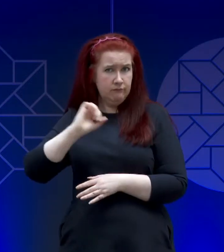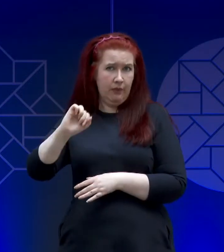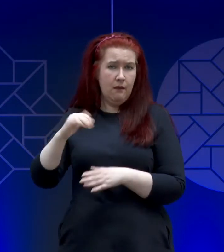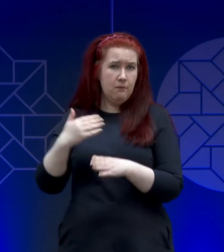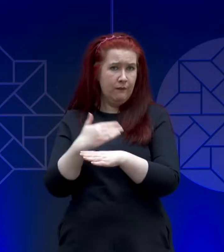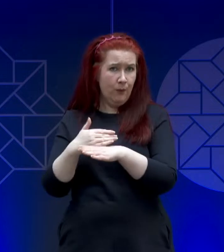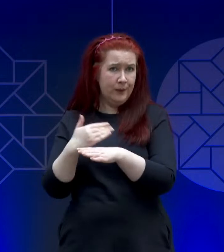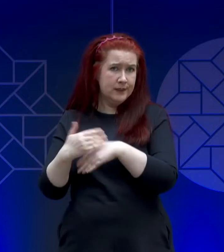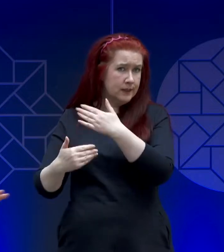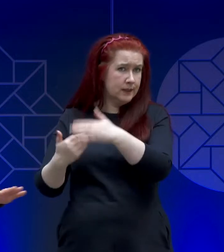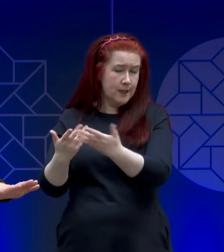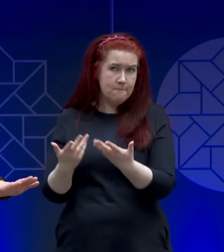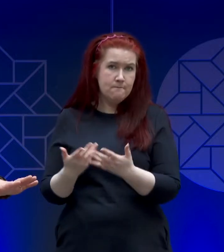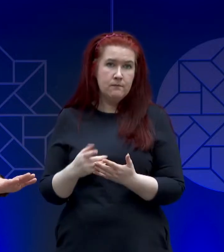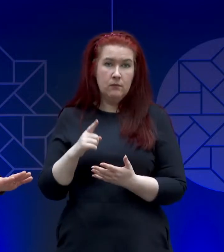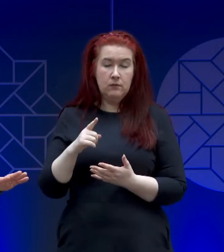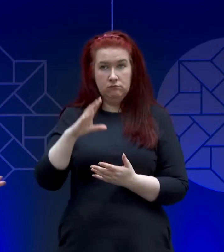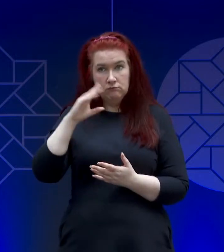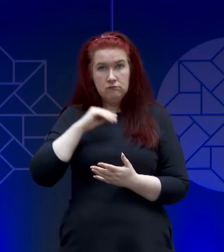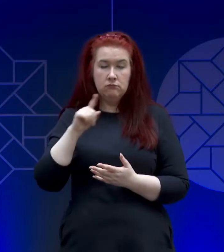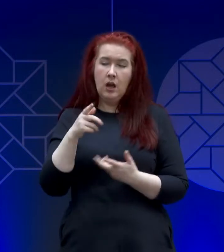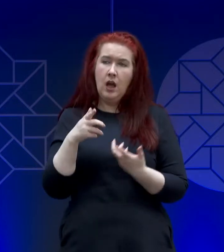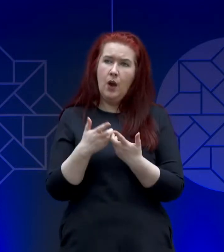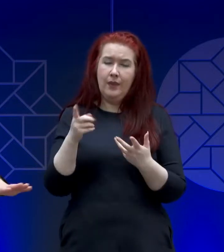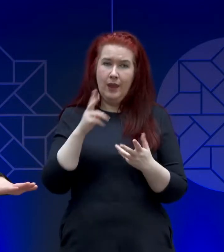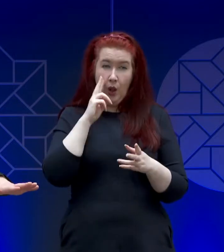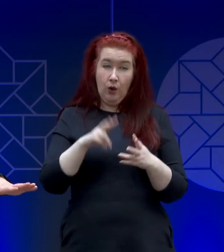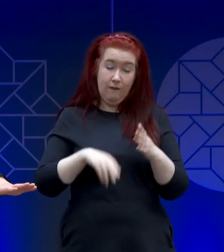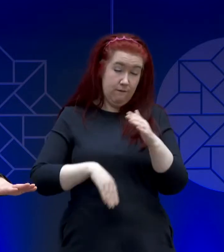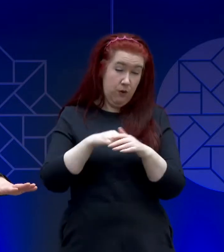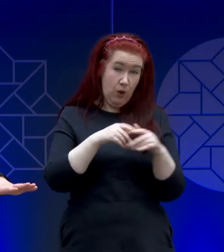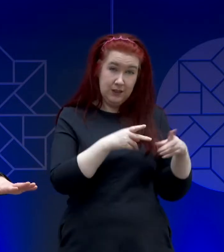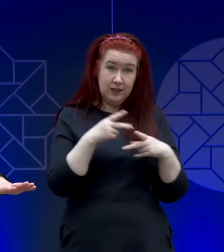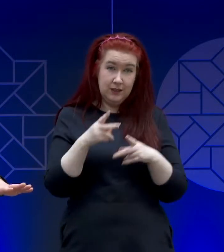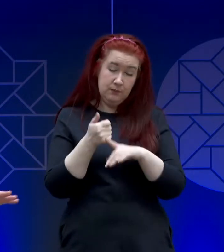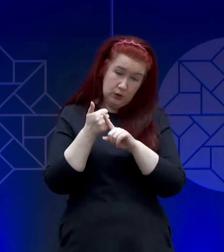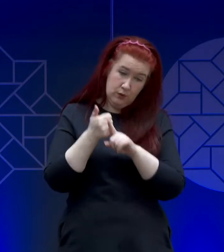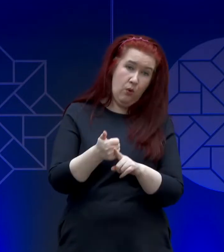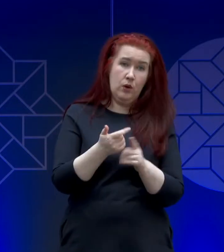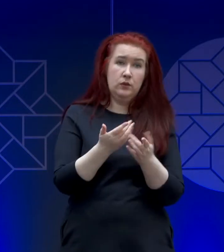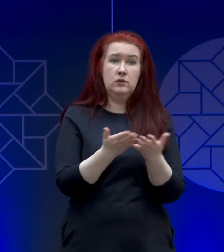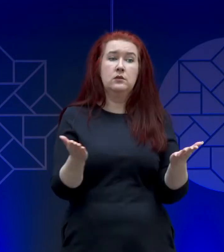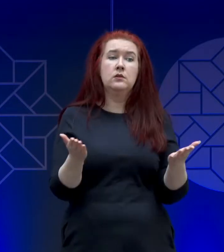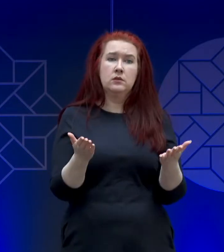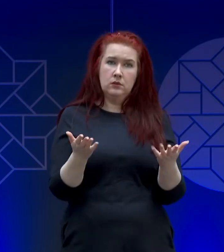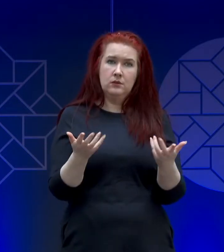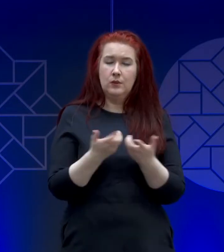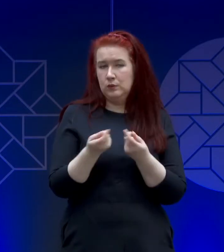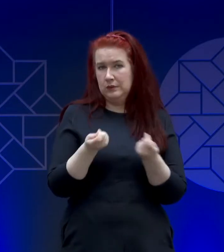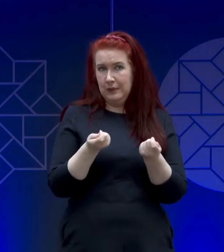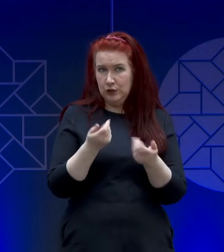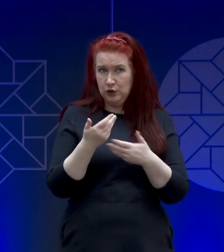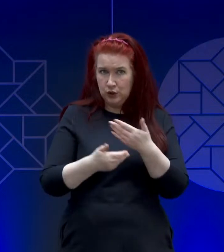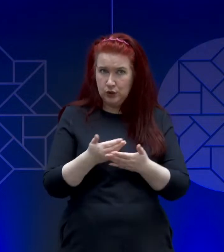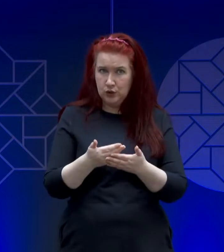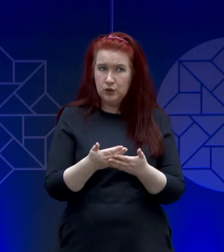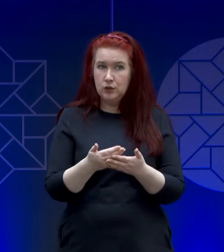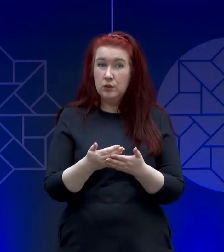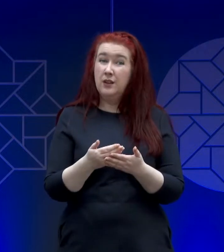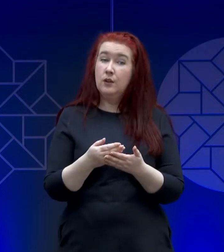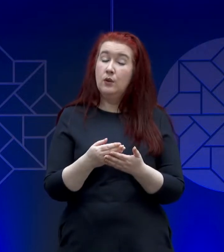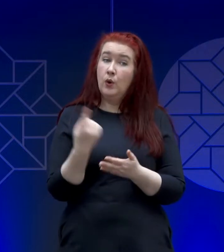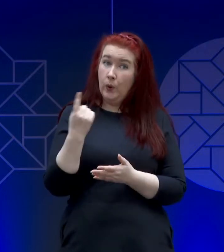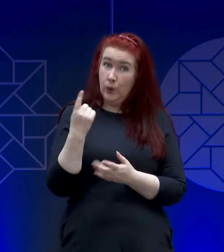and looking at whole system support to individuals in the management of demand. And the third sector